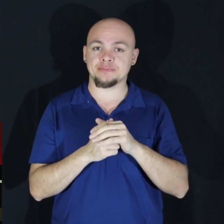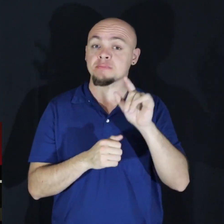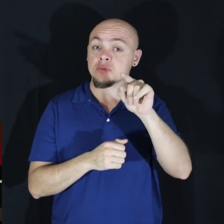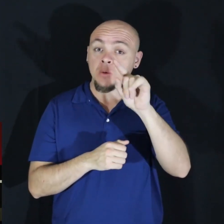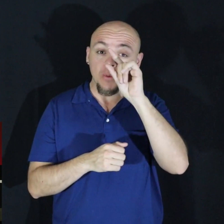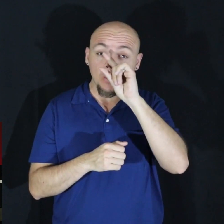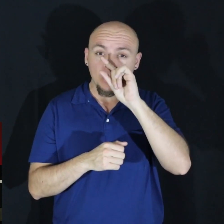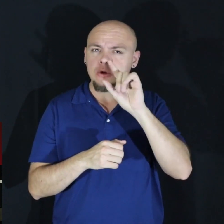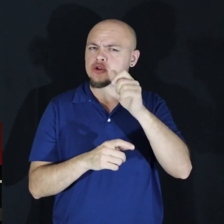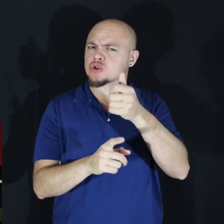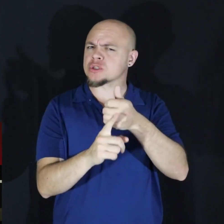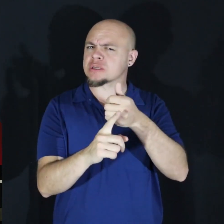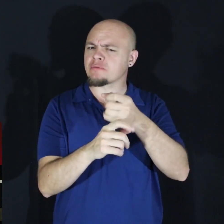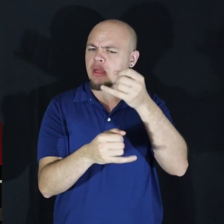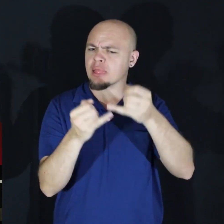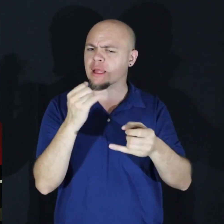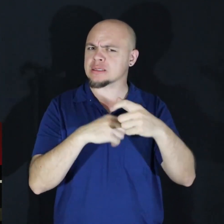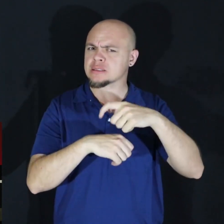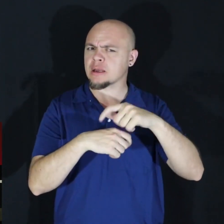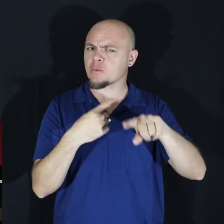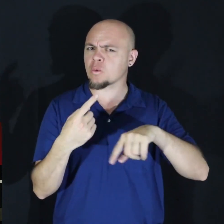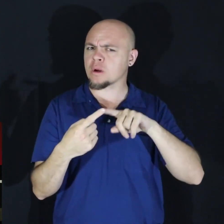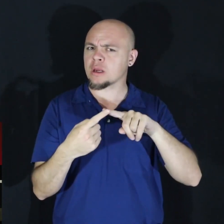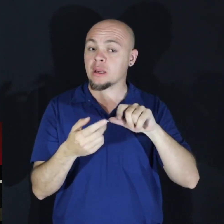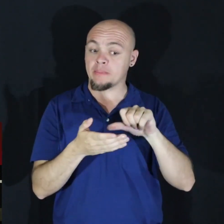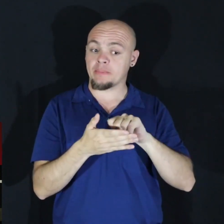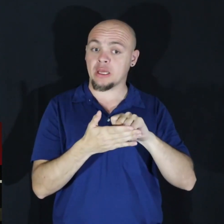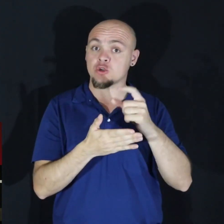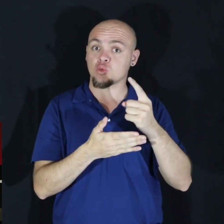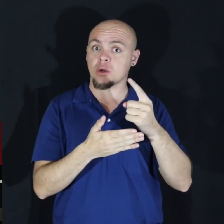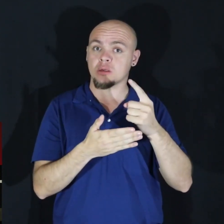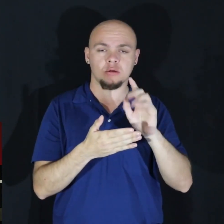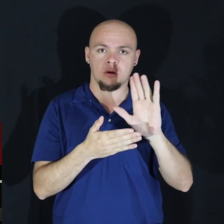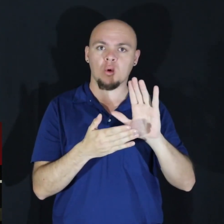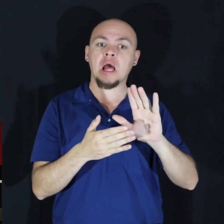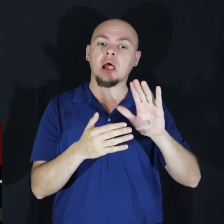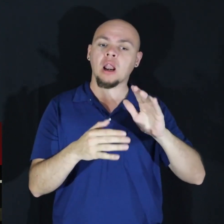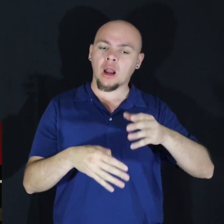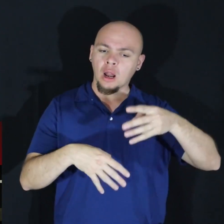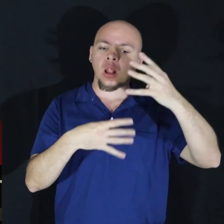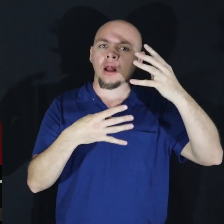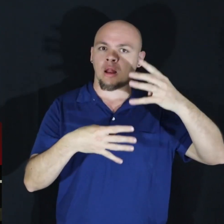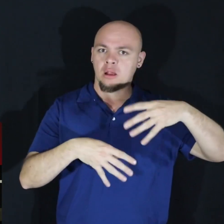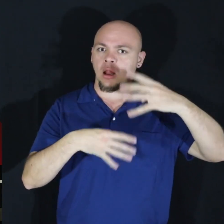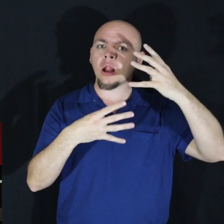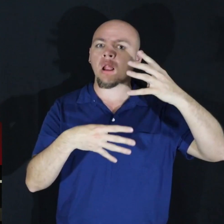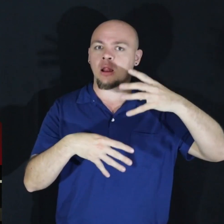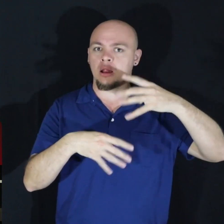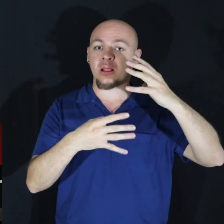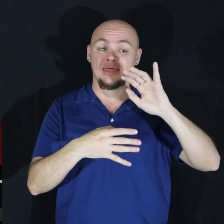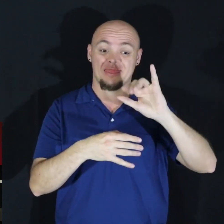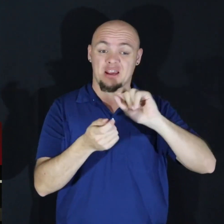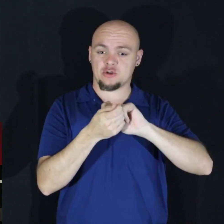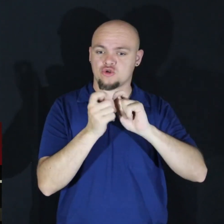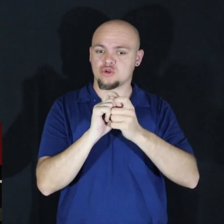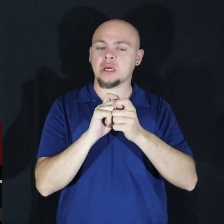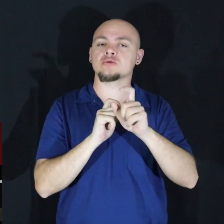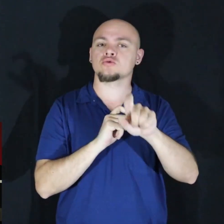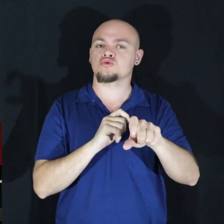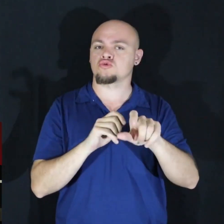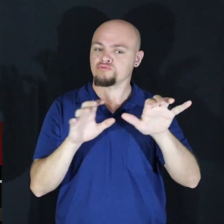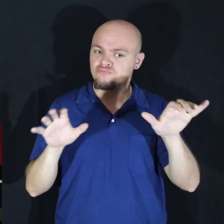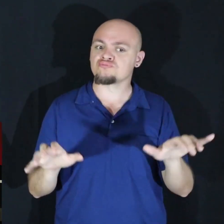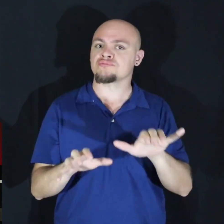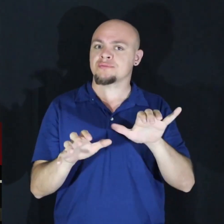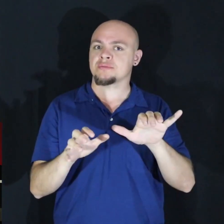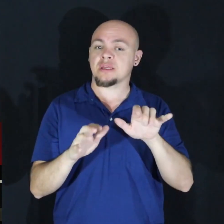yourself to see what was out there, and gone past page 1, by the way, to see what's really there? That's the change we've got to make in